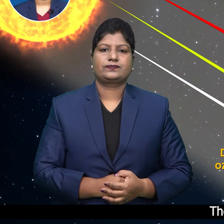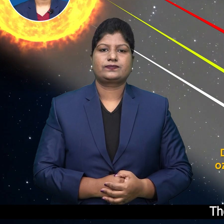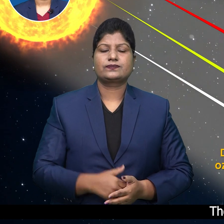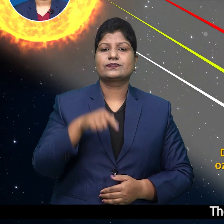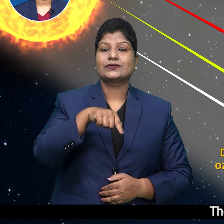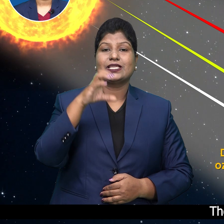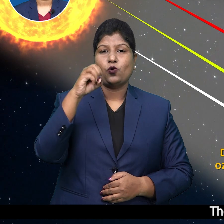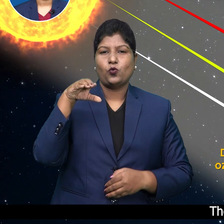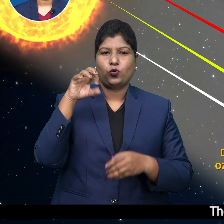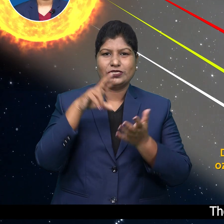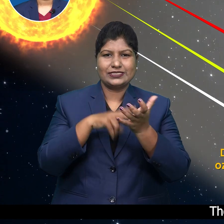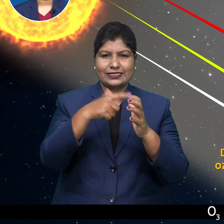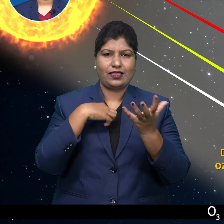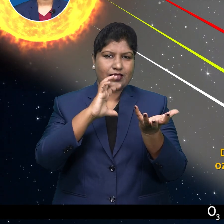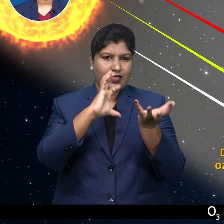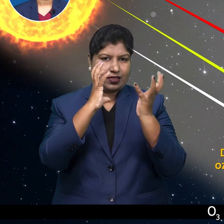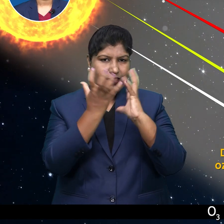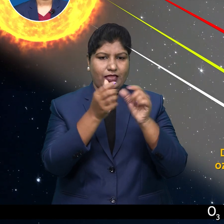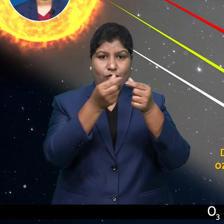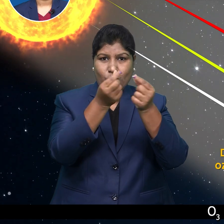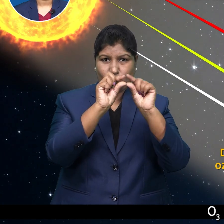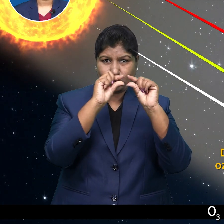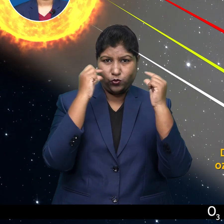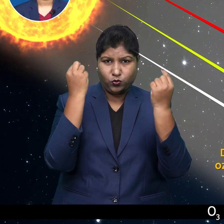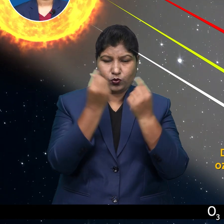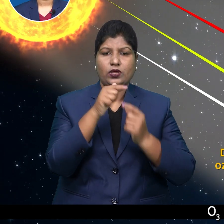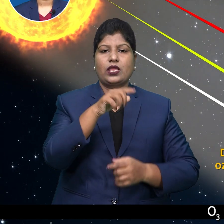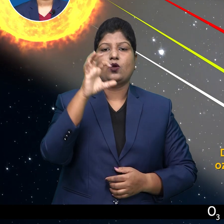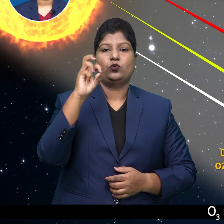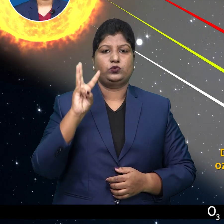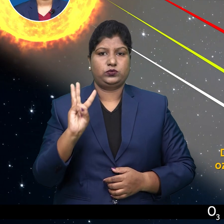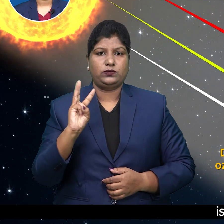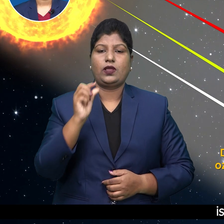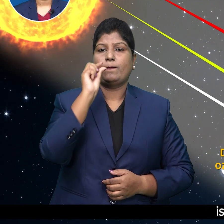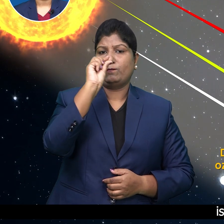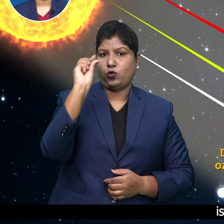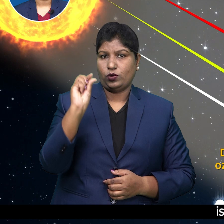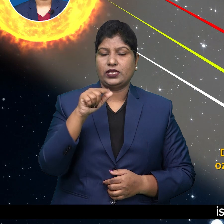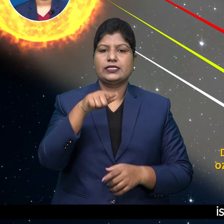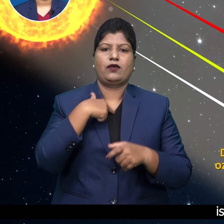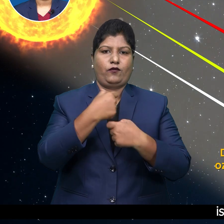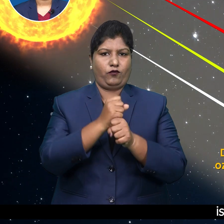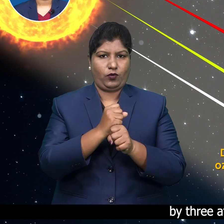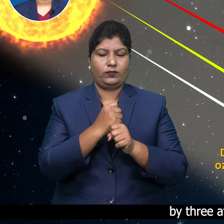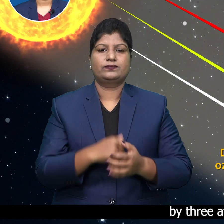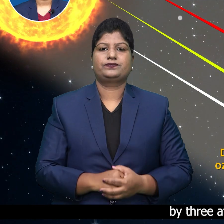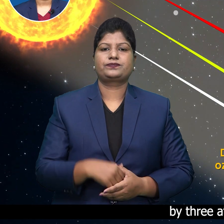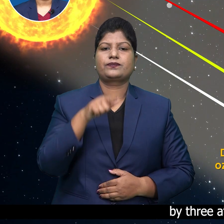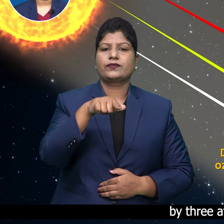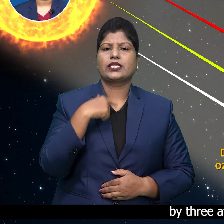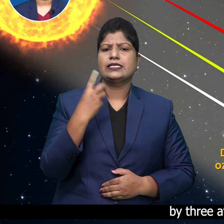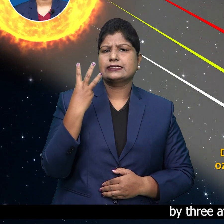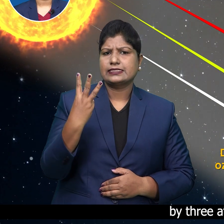The ozone O3 molecule is formed by